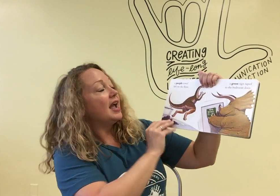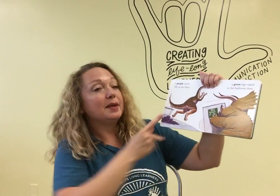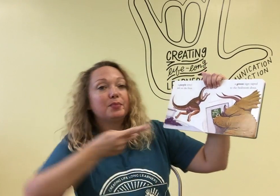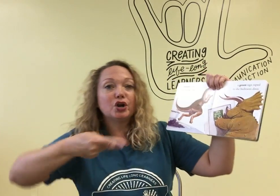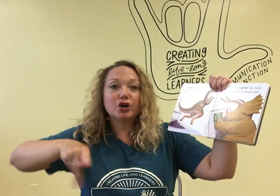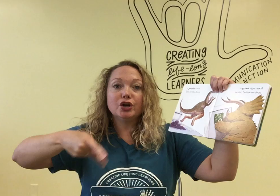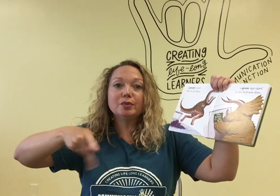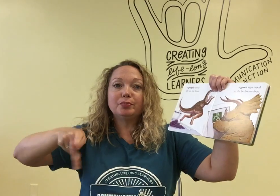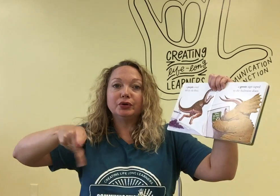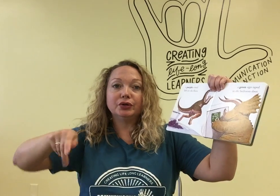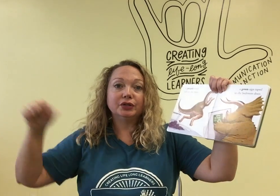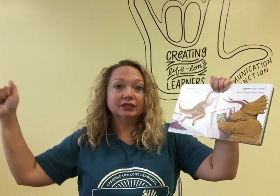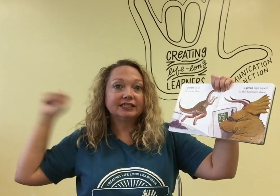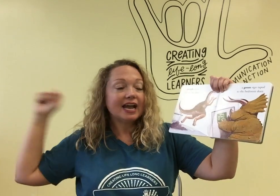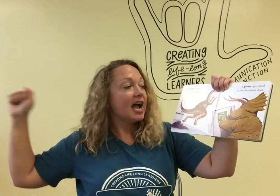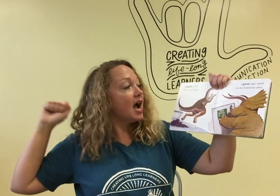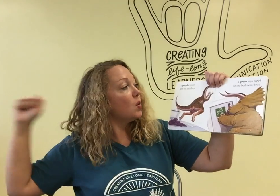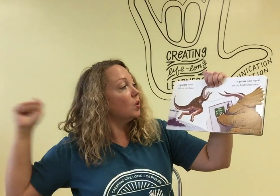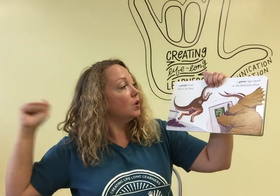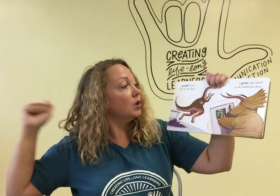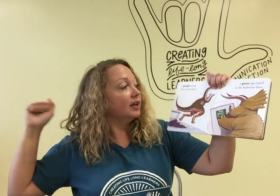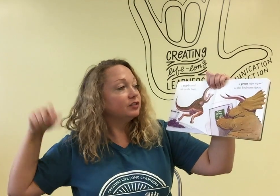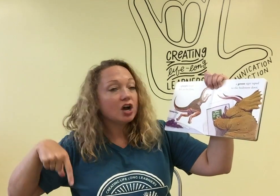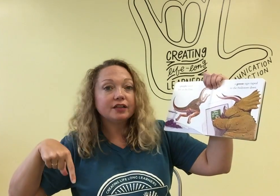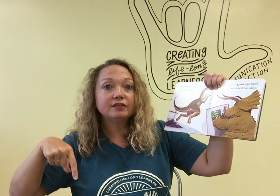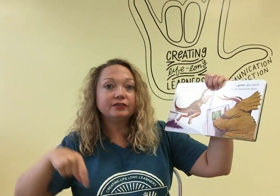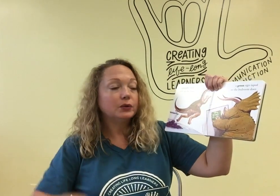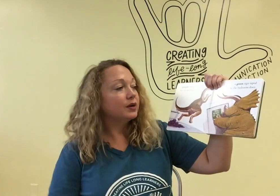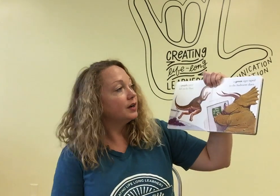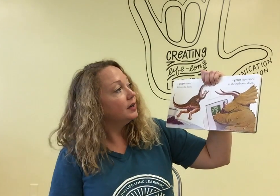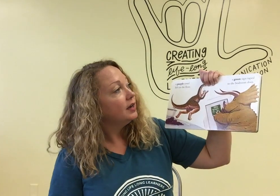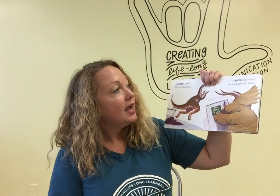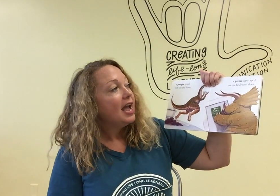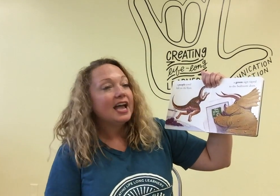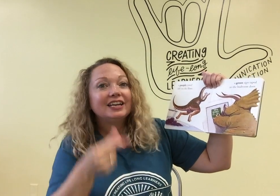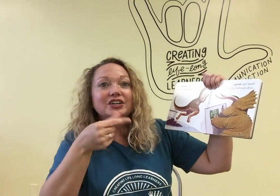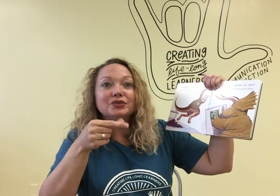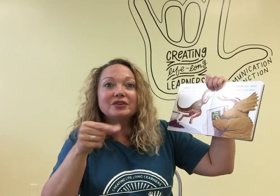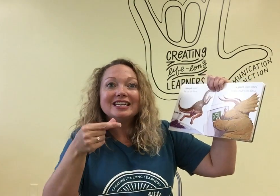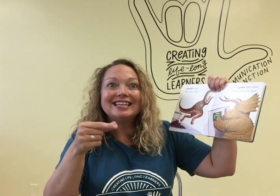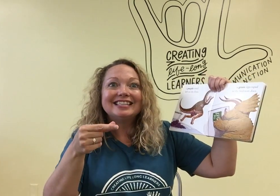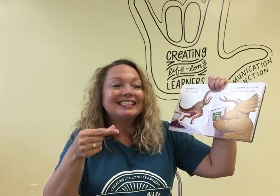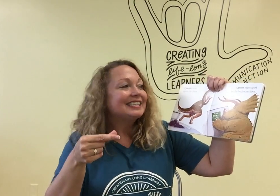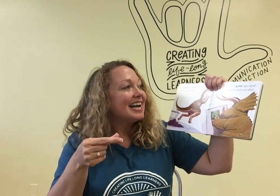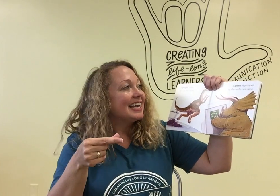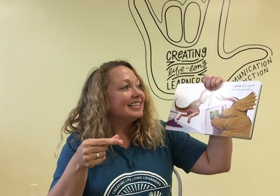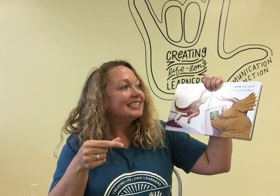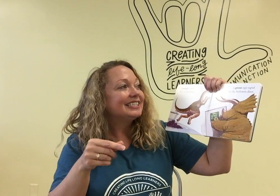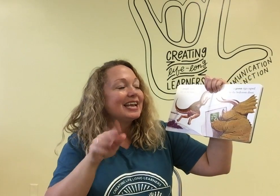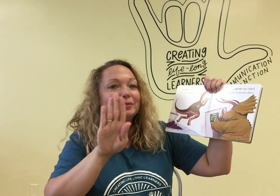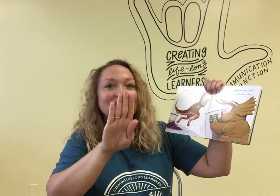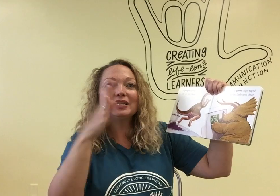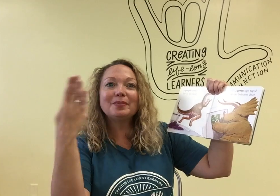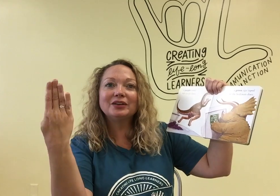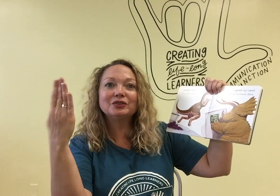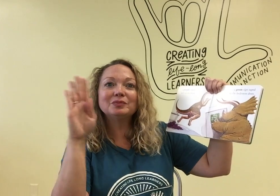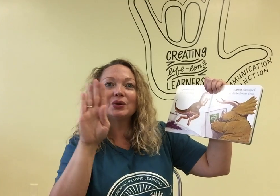A purple towel left on the floor and a green sign taped to the bedroom